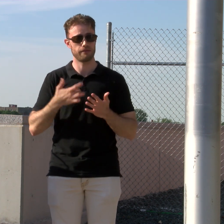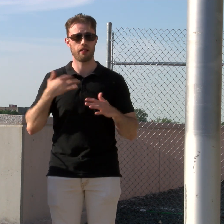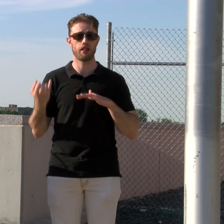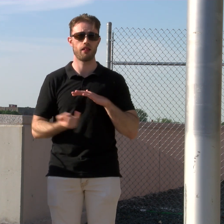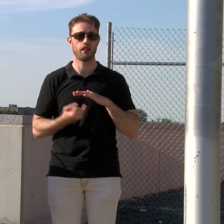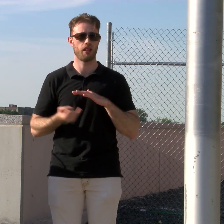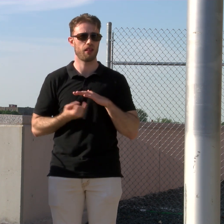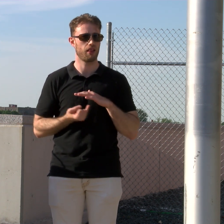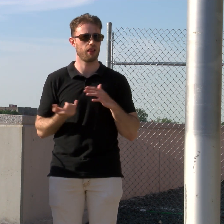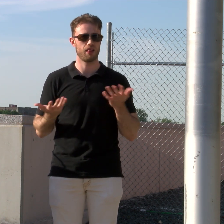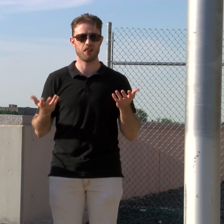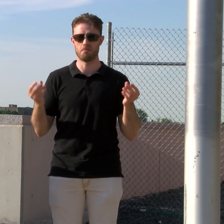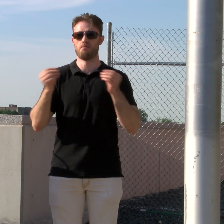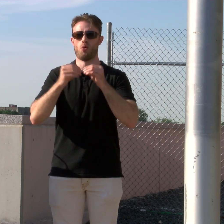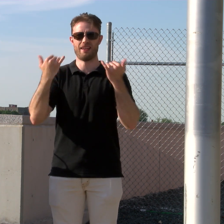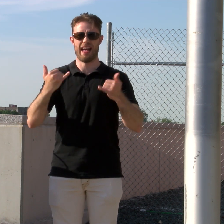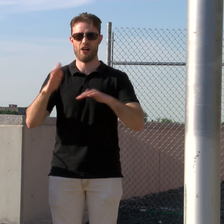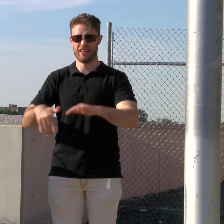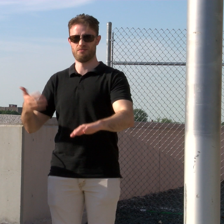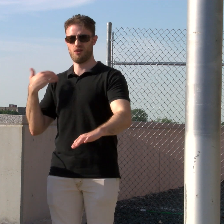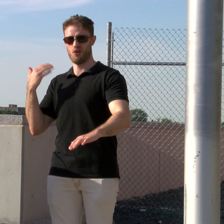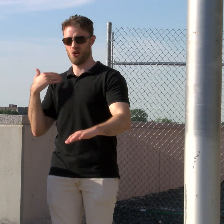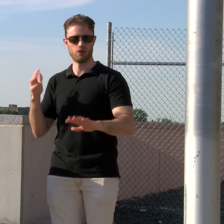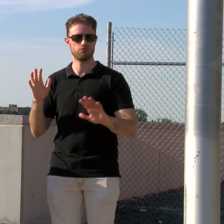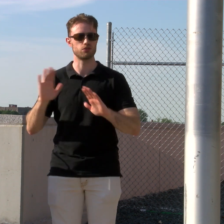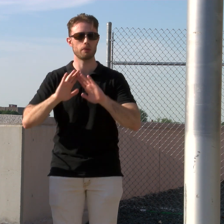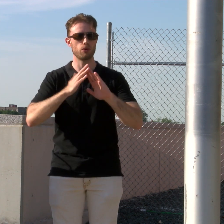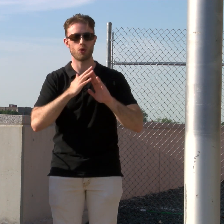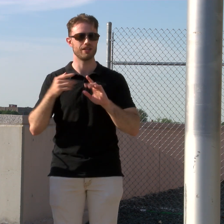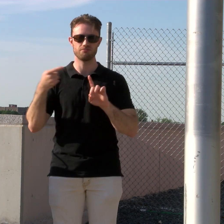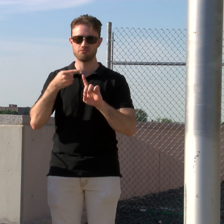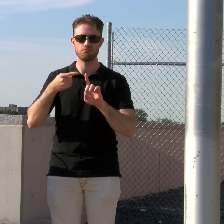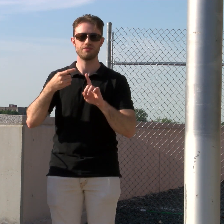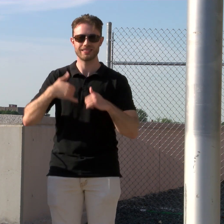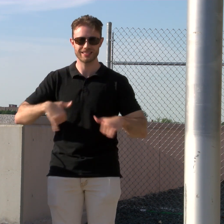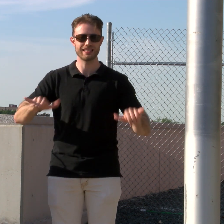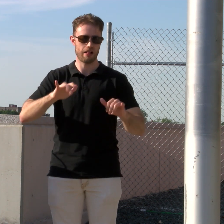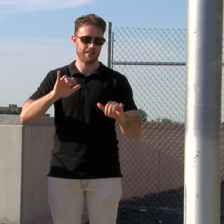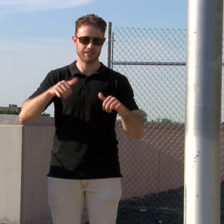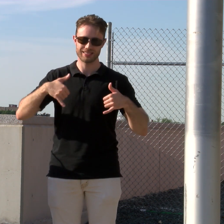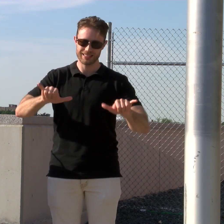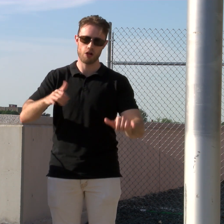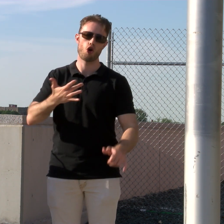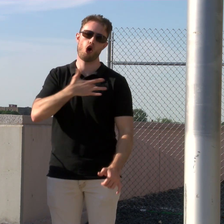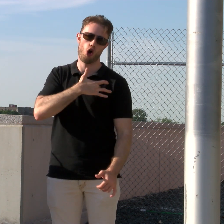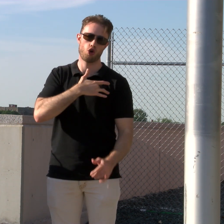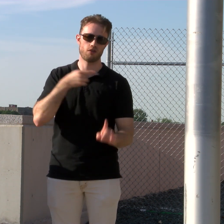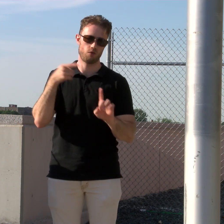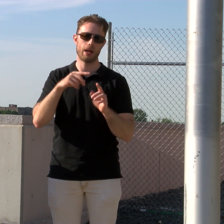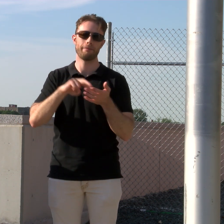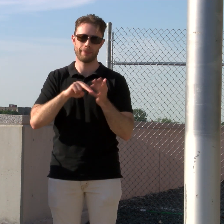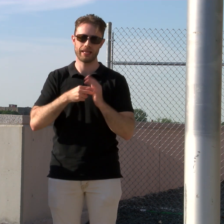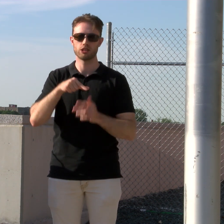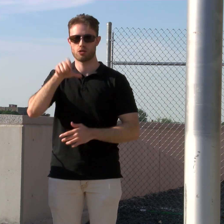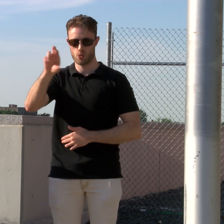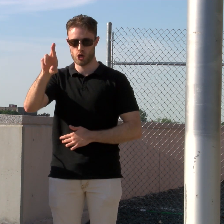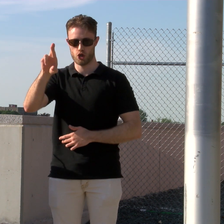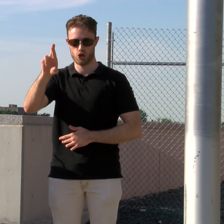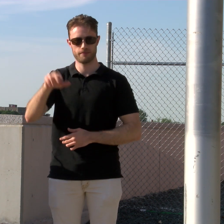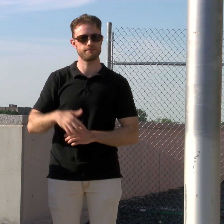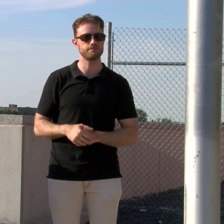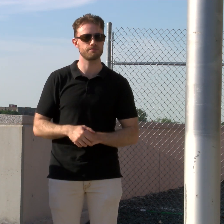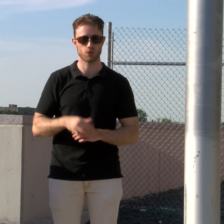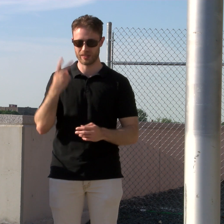and fragmented than ever before, community is still the heart of what it means to be queer. We see it in